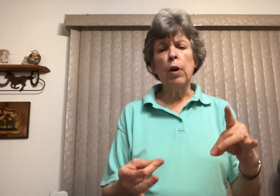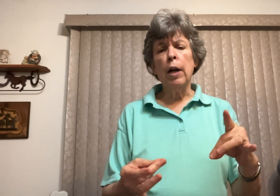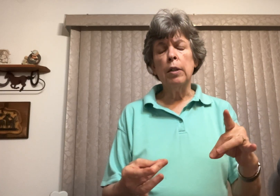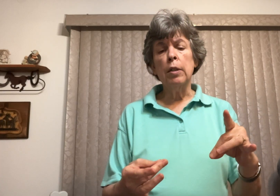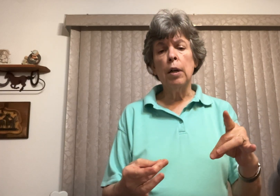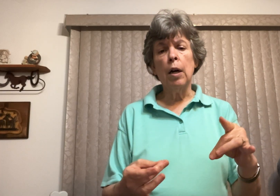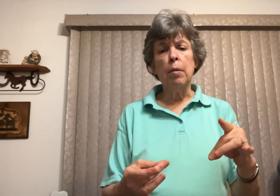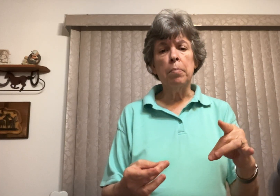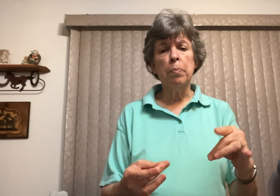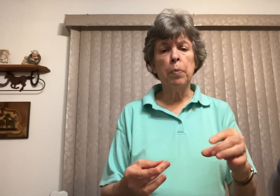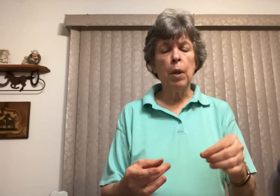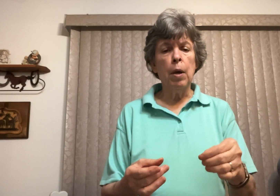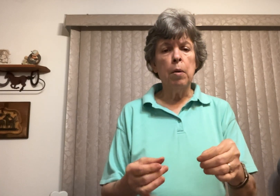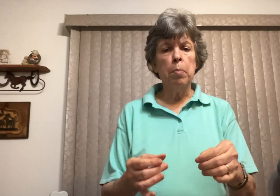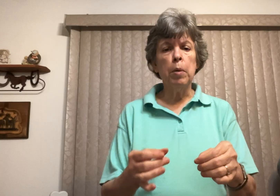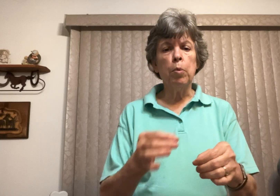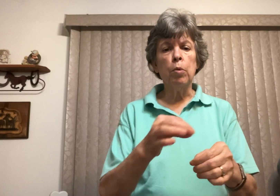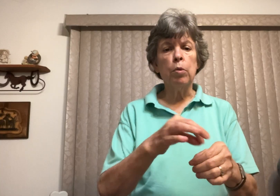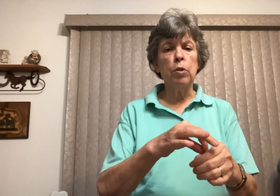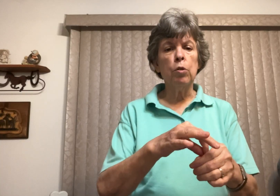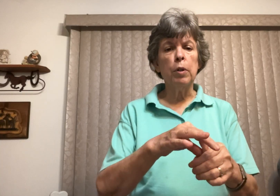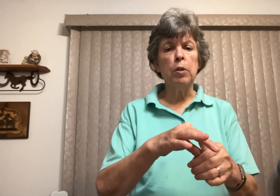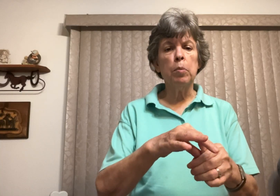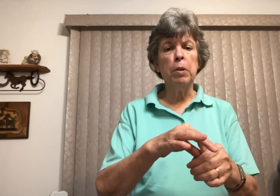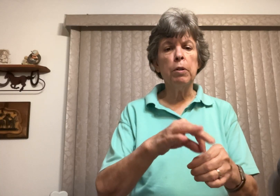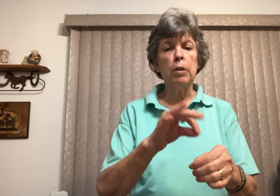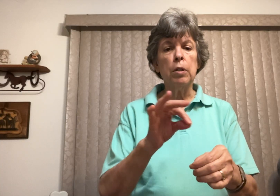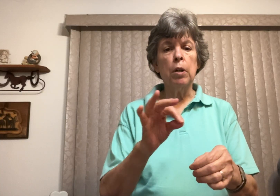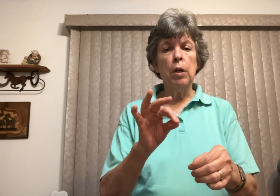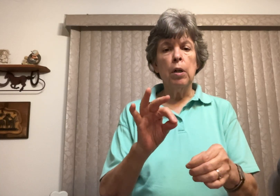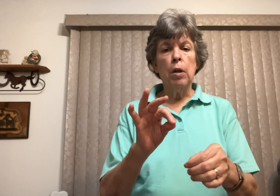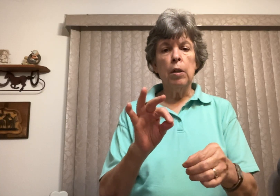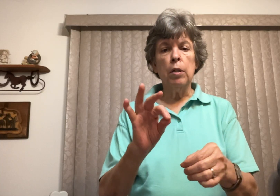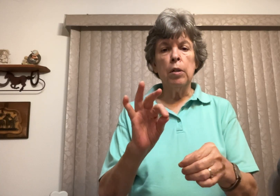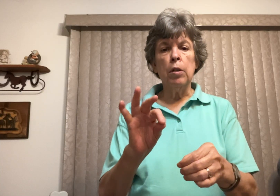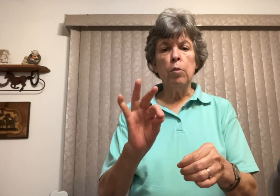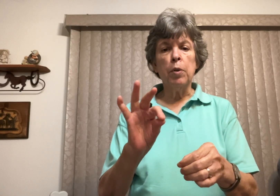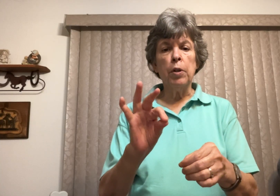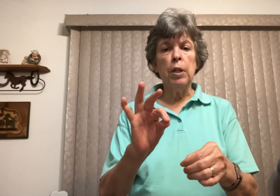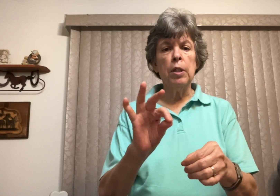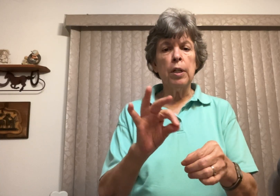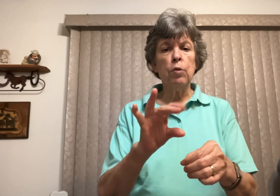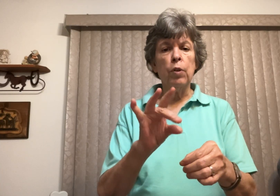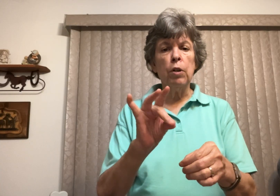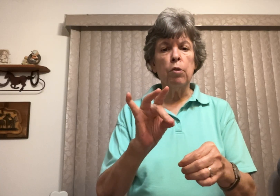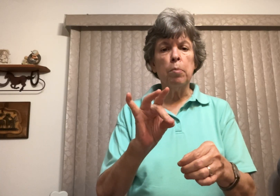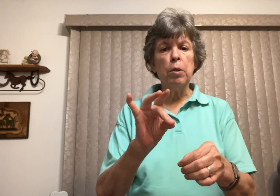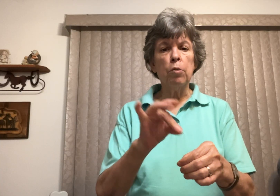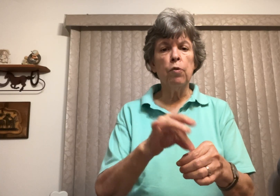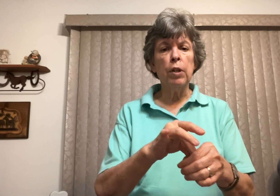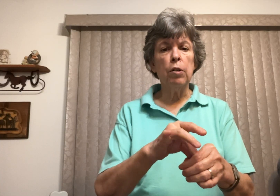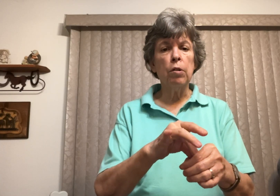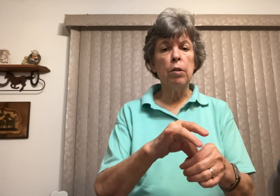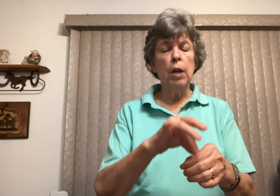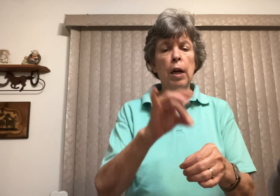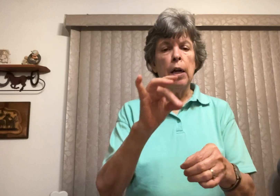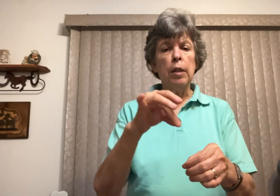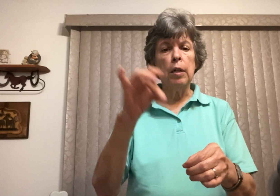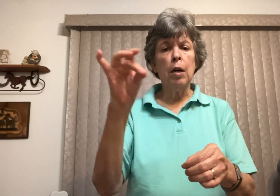find people doing spirit either with the index finger or middle finger and coming